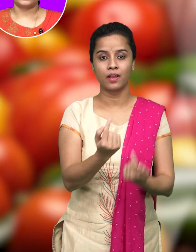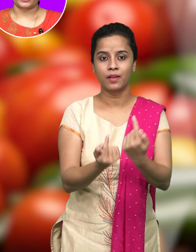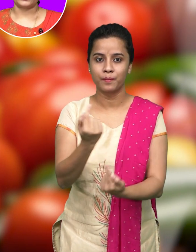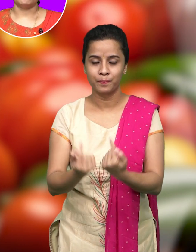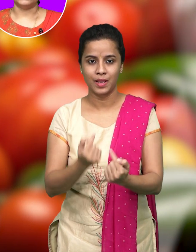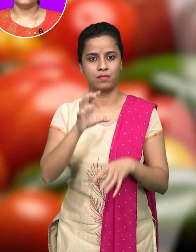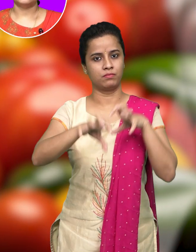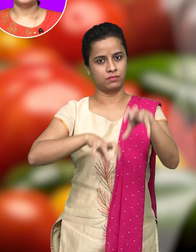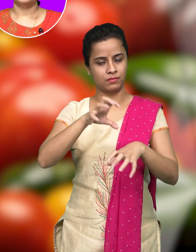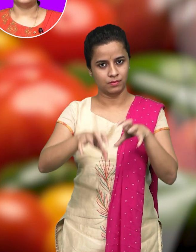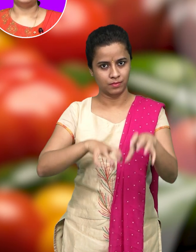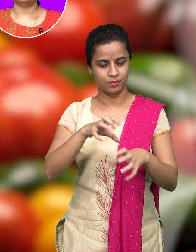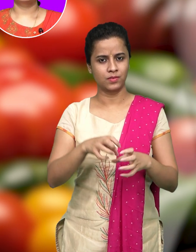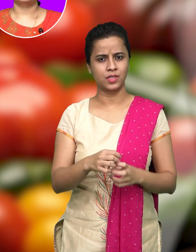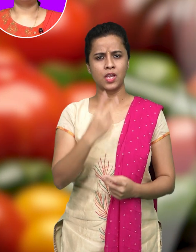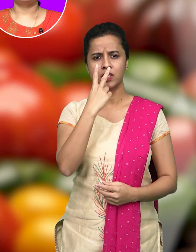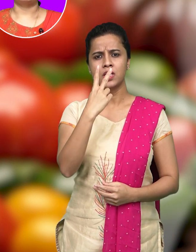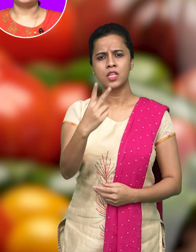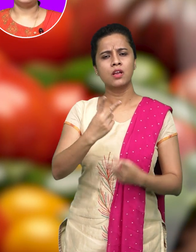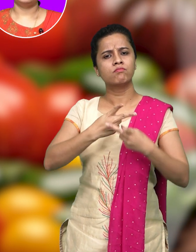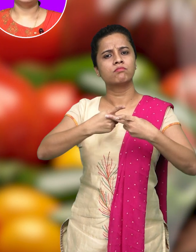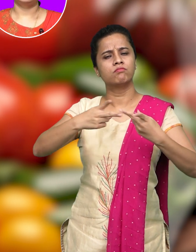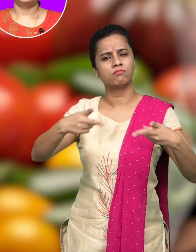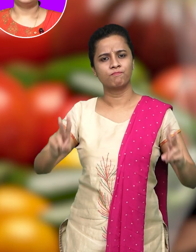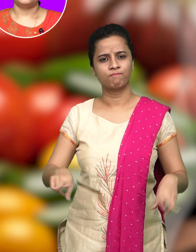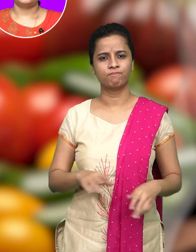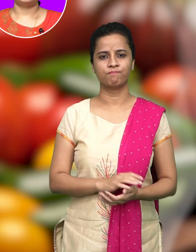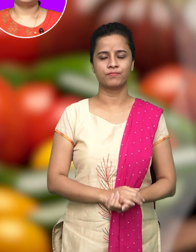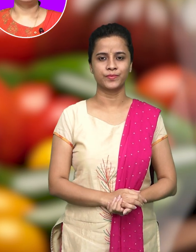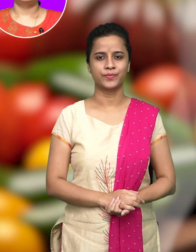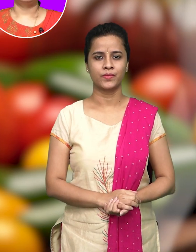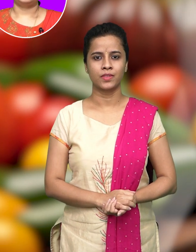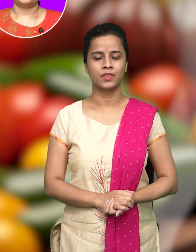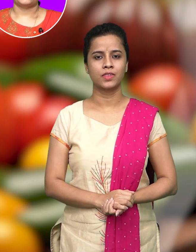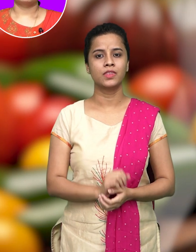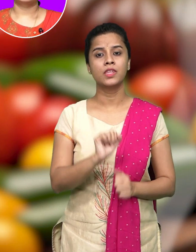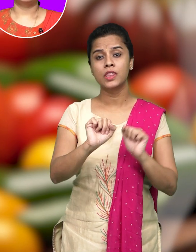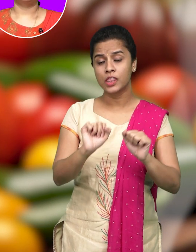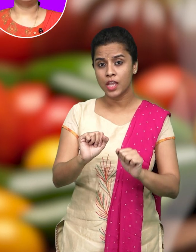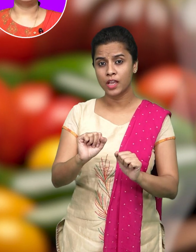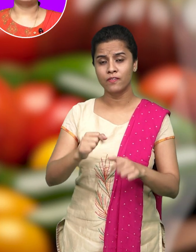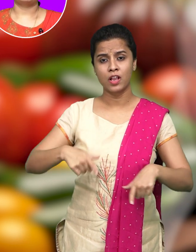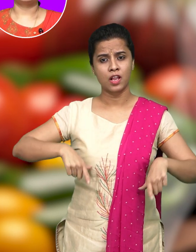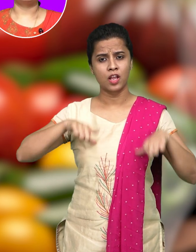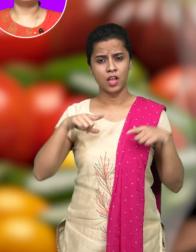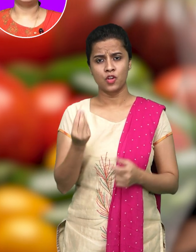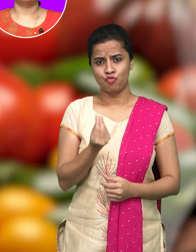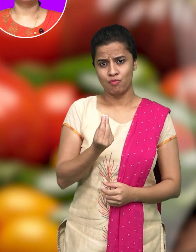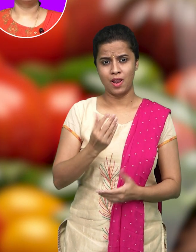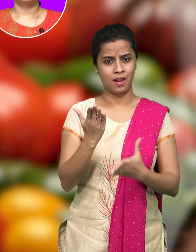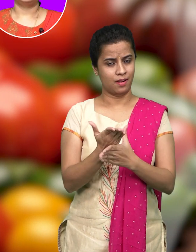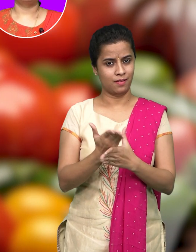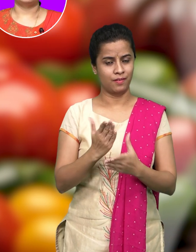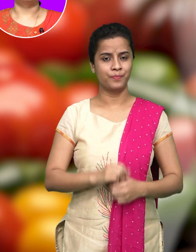Plants and animals look so different, yet they have certain life